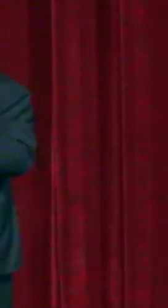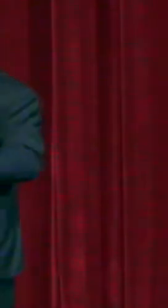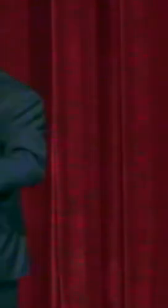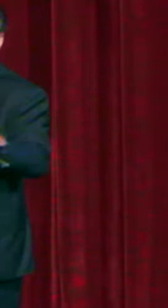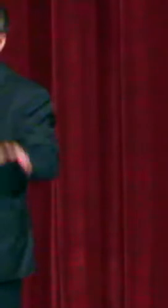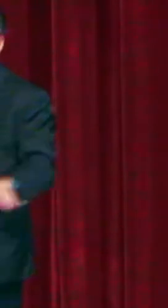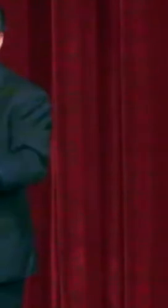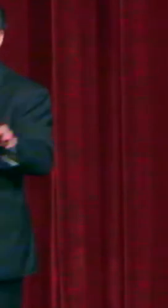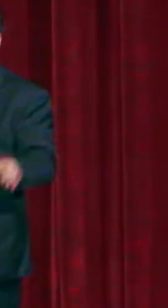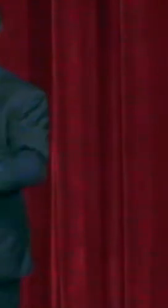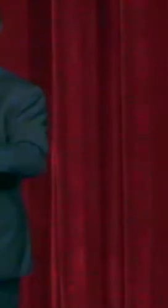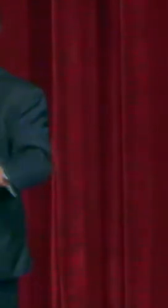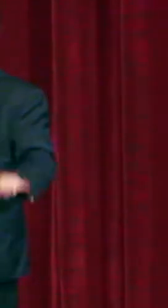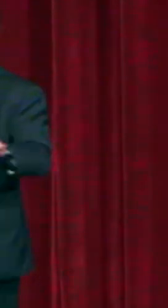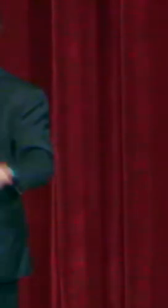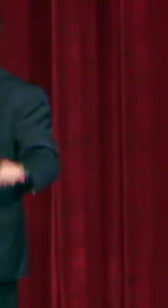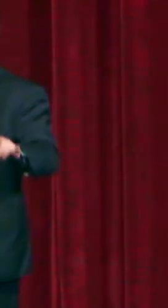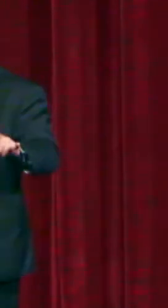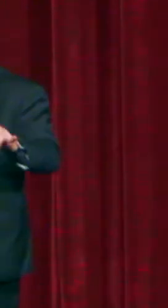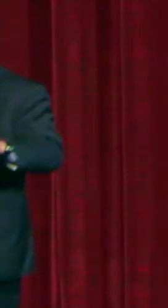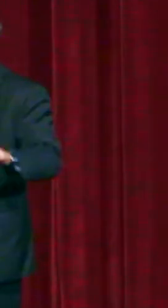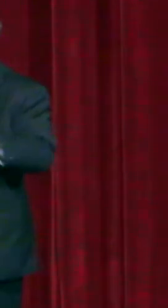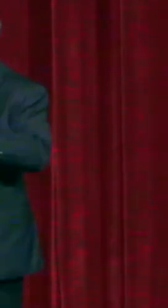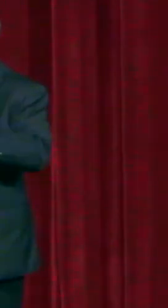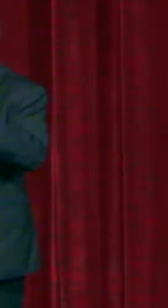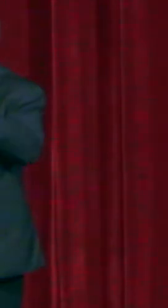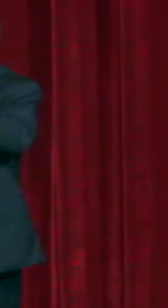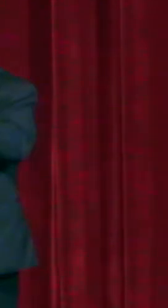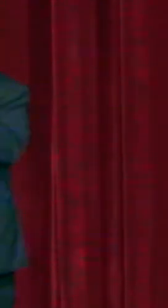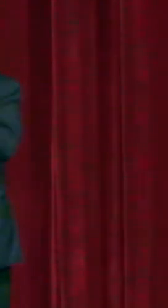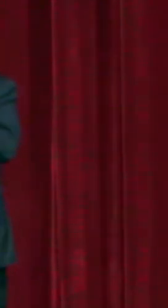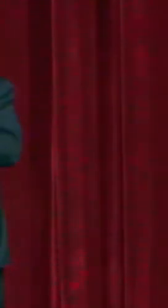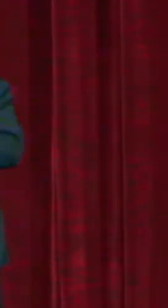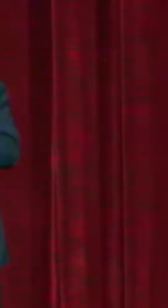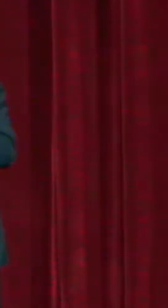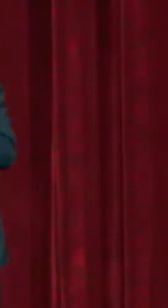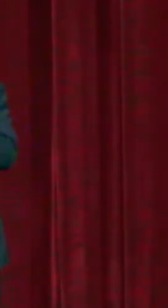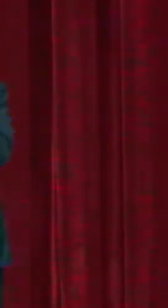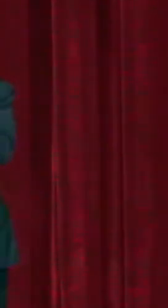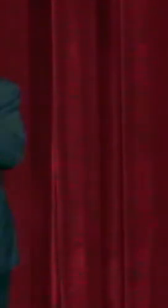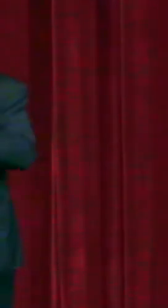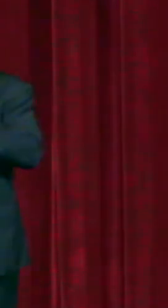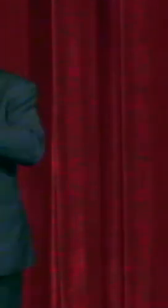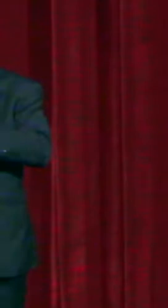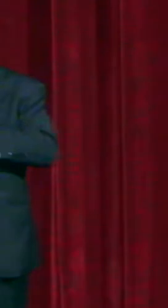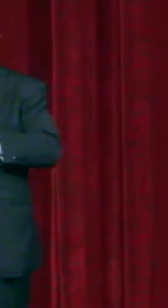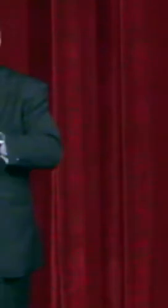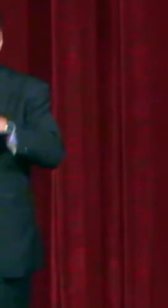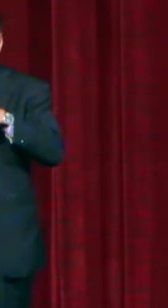and going through the motions, but trying to grow from the situation that or the drill that we went through.